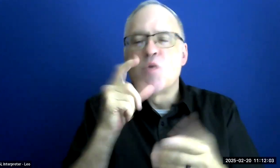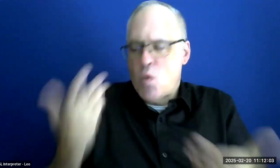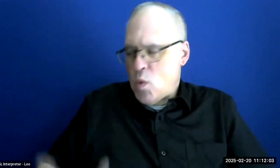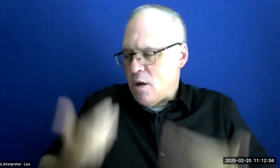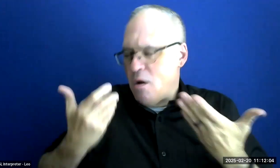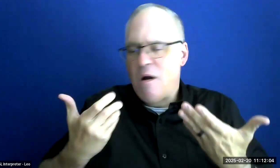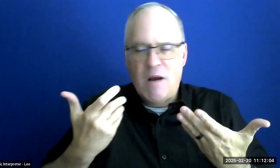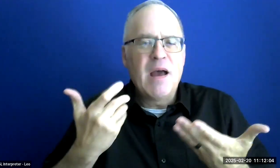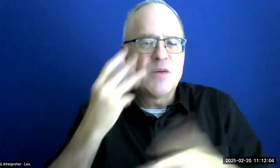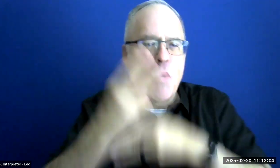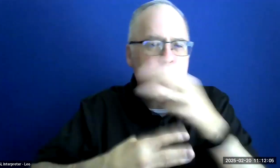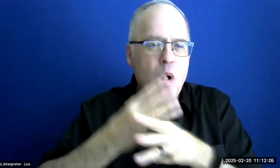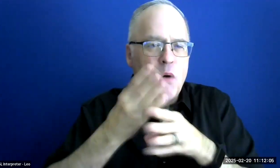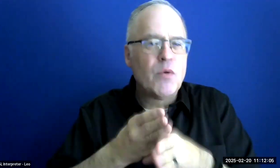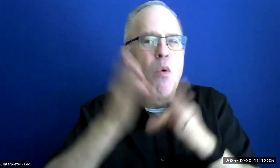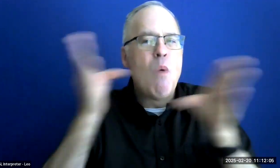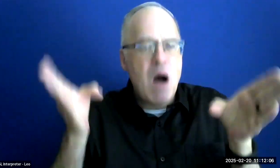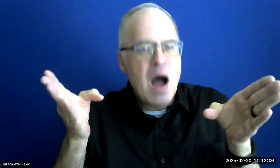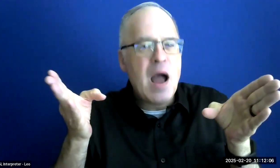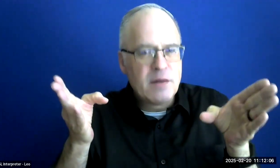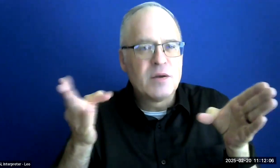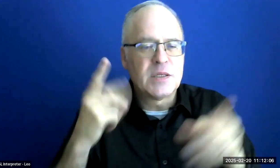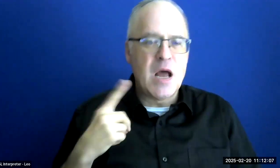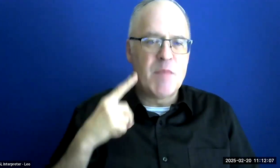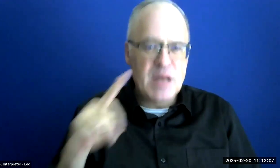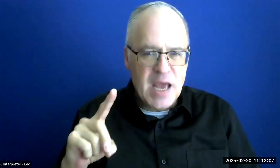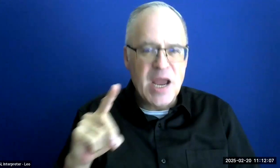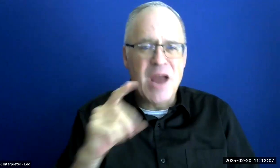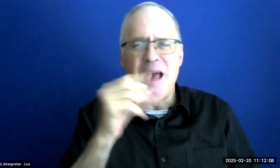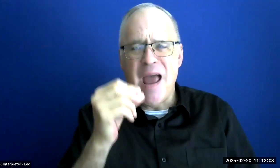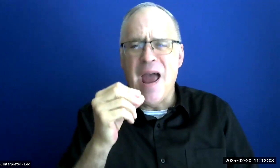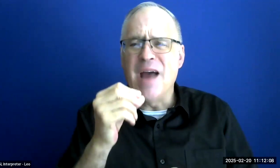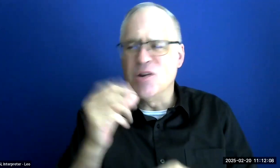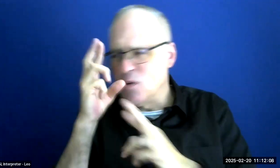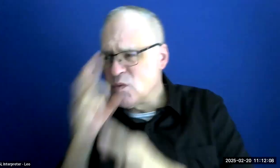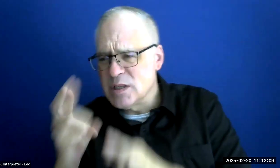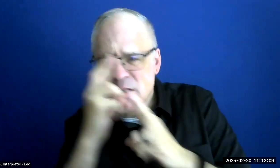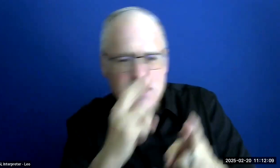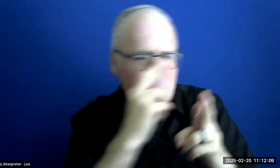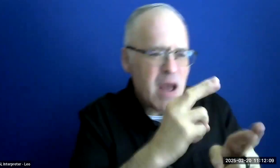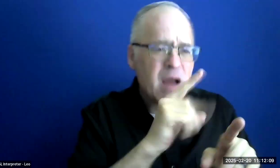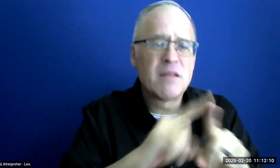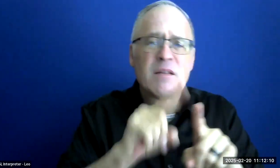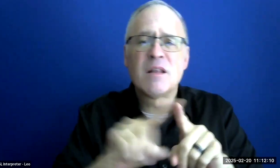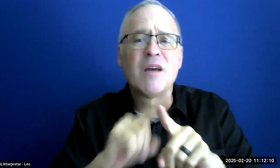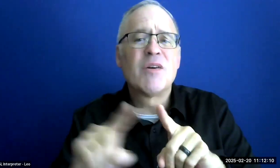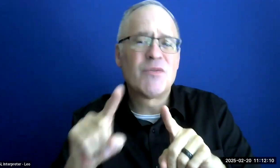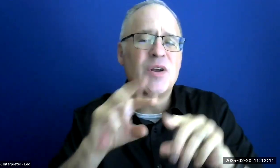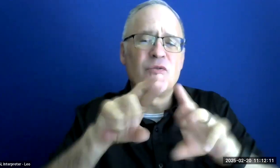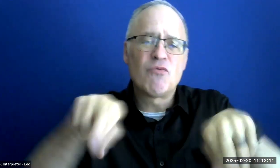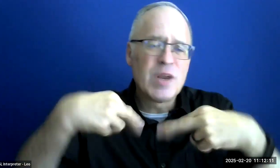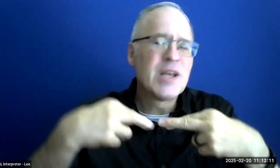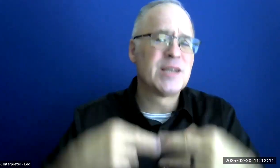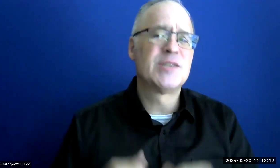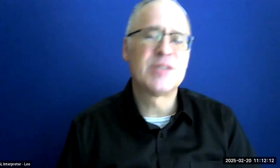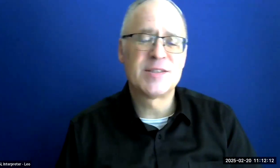denomination and to be able to honor the contextual, missional realities of each of our regions. The video continues